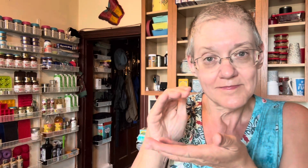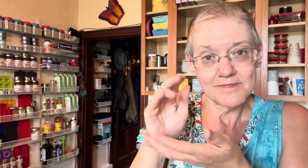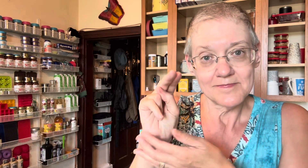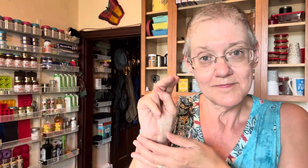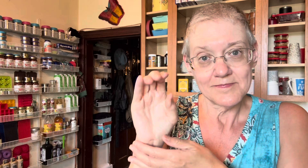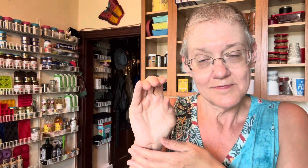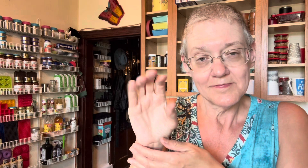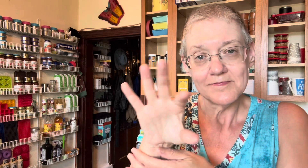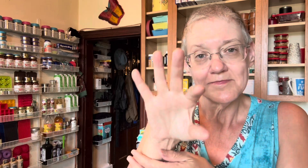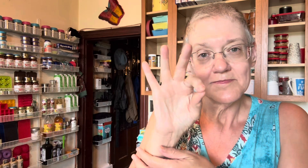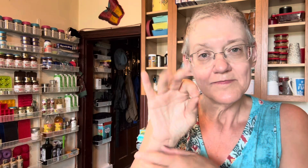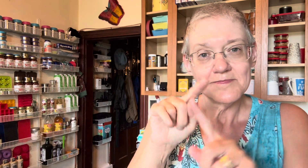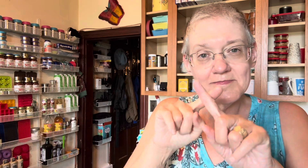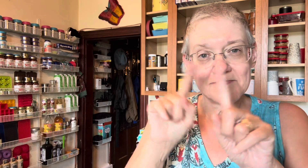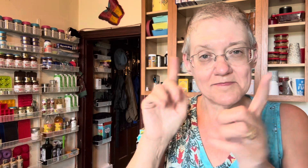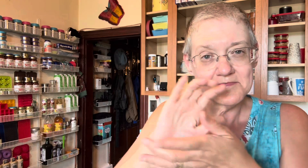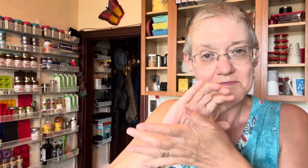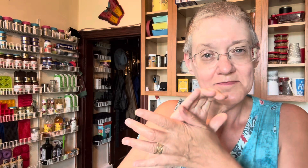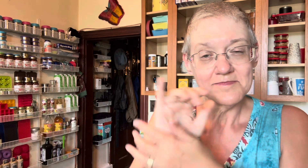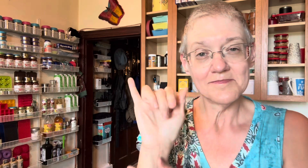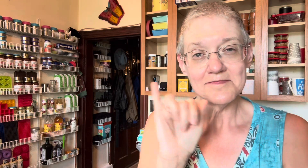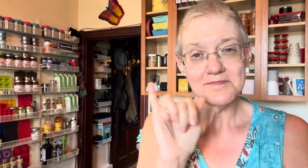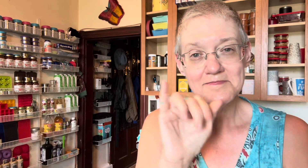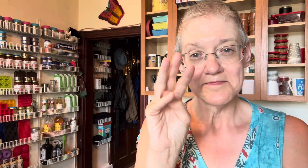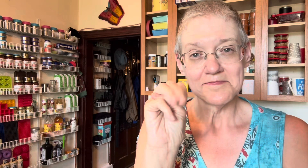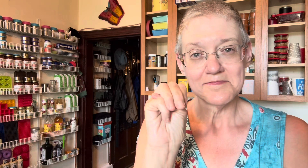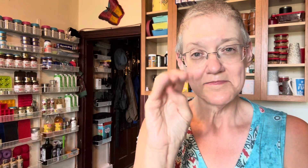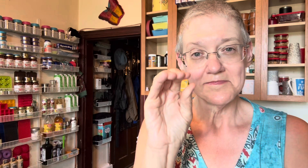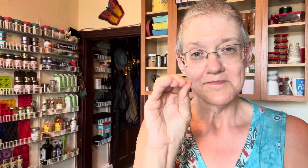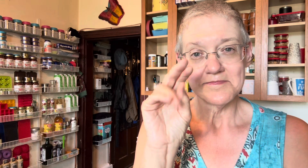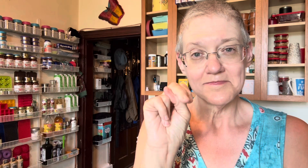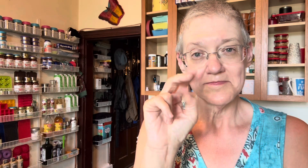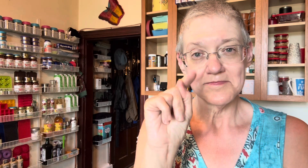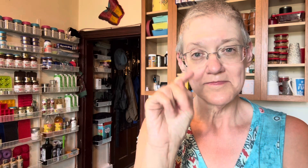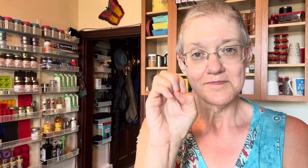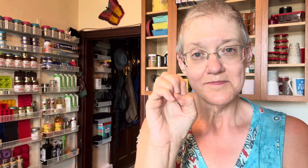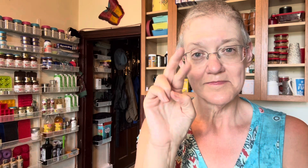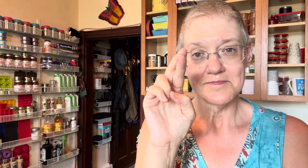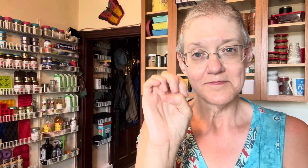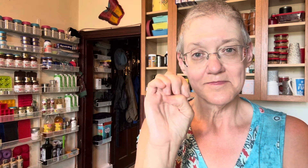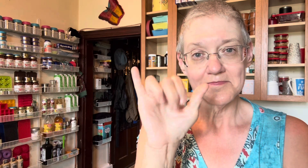And if you want less nut carbs, pick a different cheese like Monterey Jack.